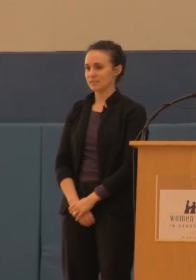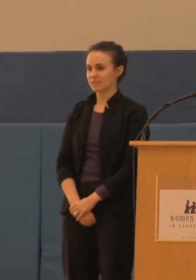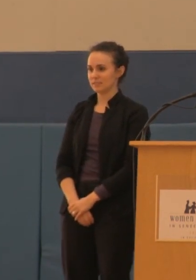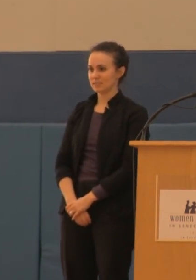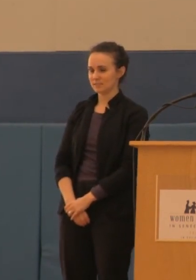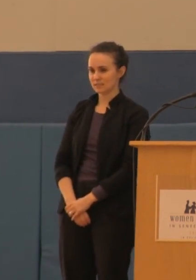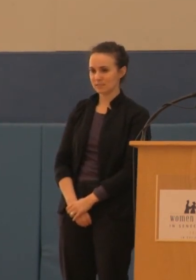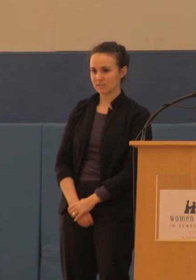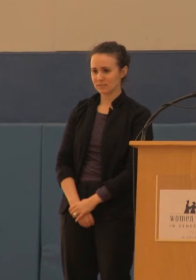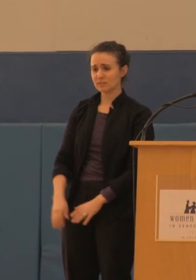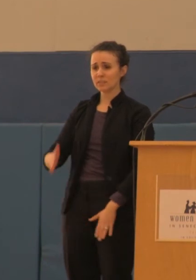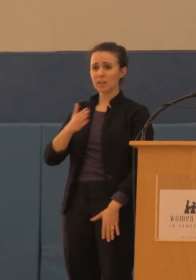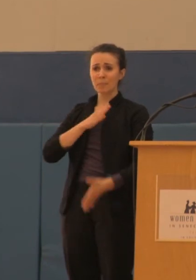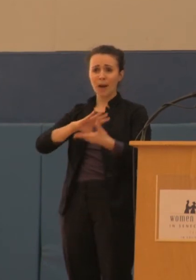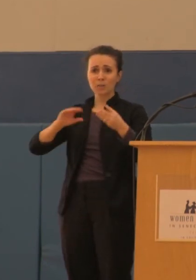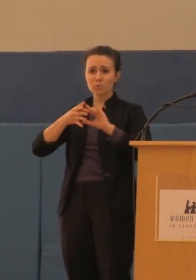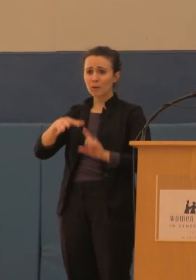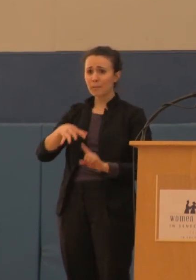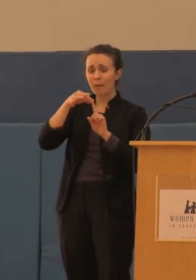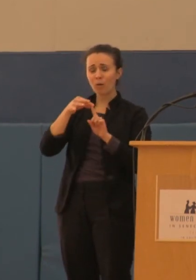And my story is not unique.